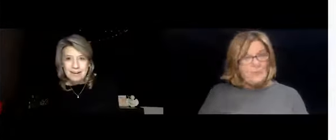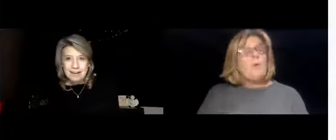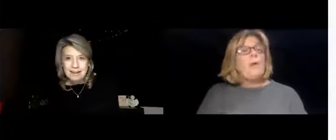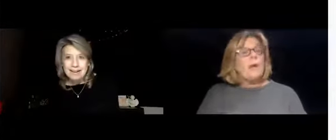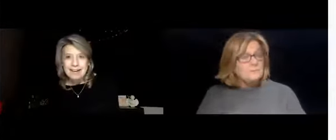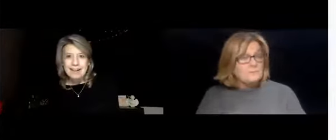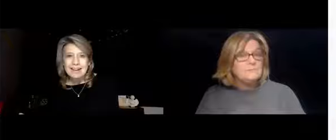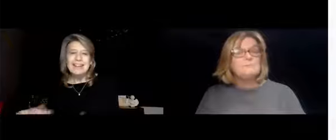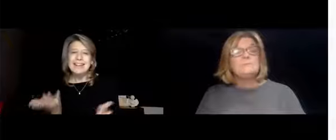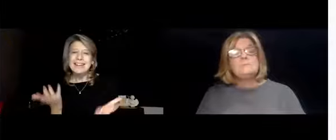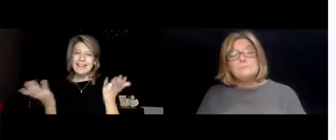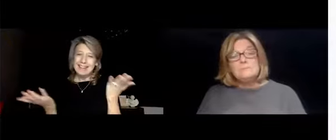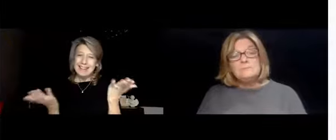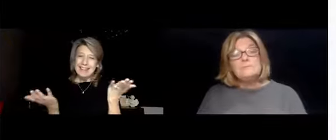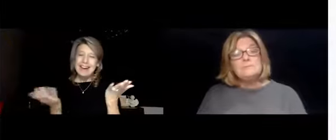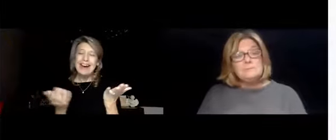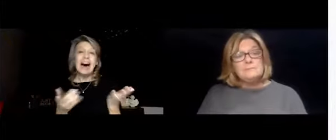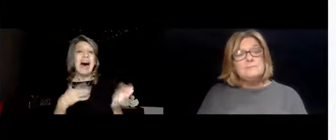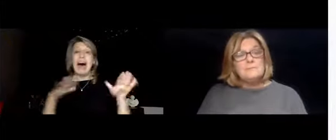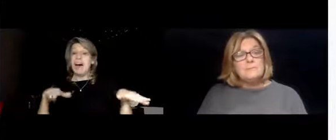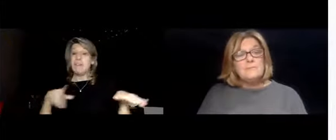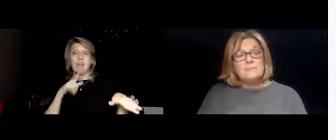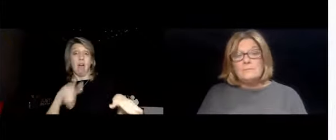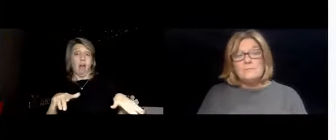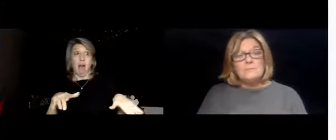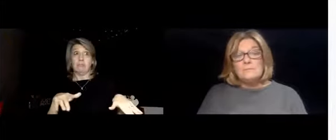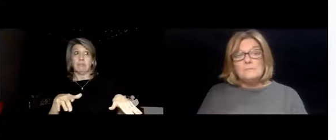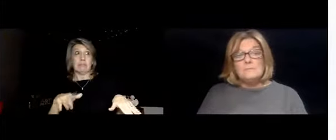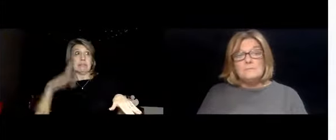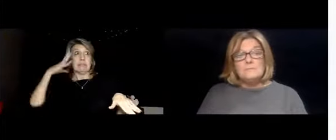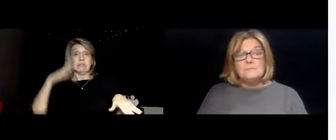Again, it depends upon who you're doing it for. Yeah,